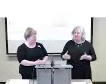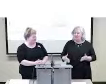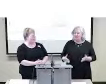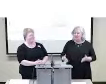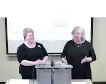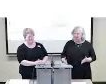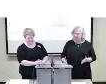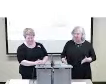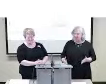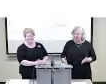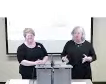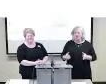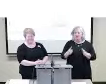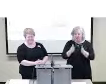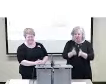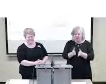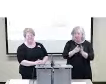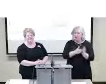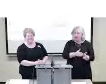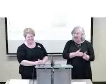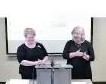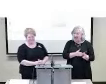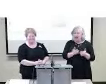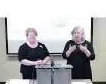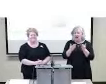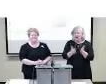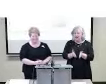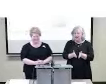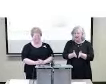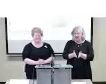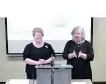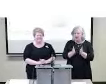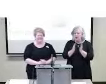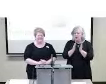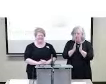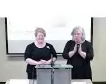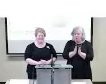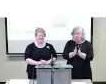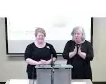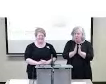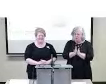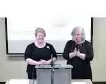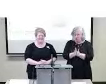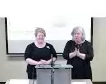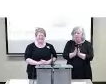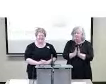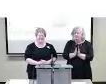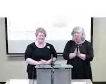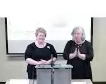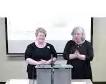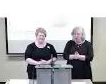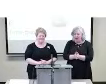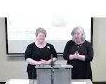much time it's going to take you as you saw on the calendar i set aside one once a week